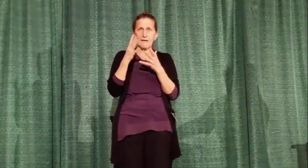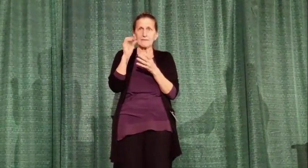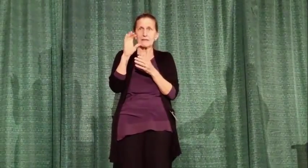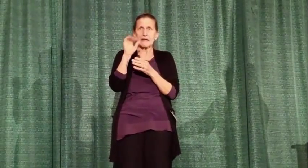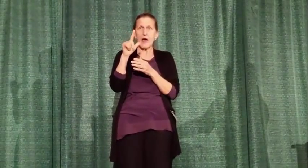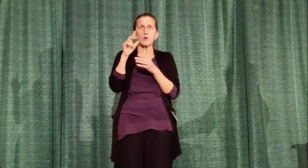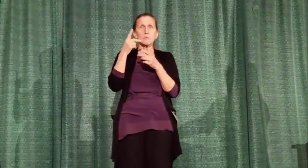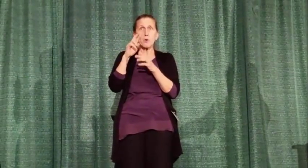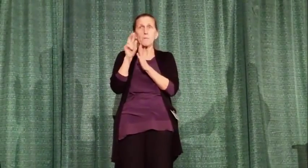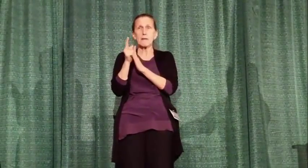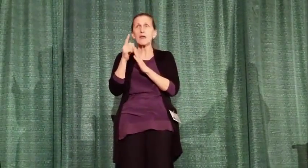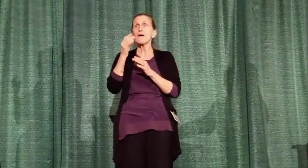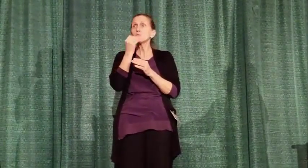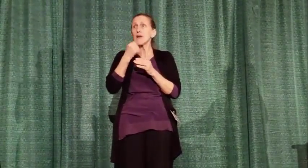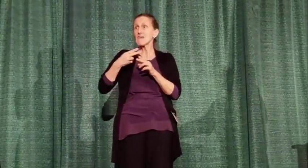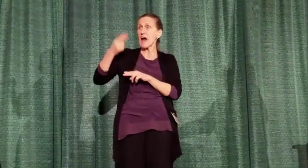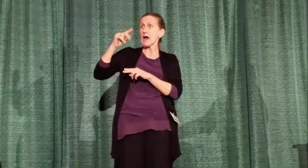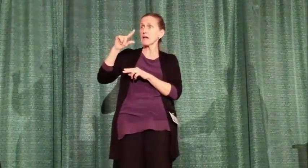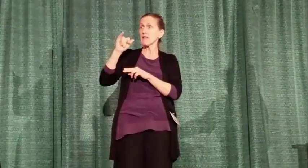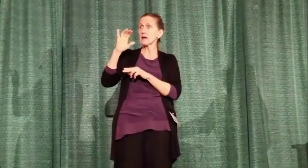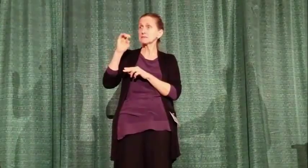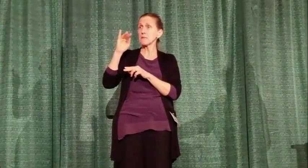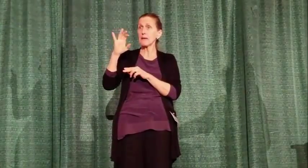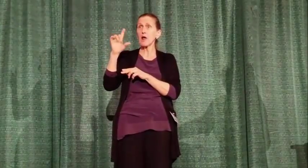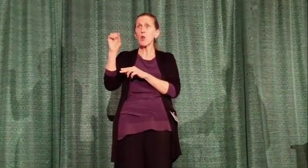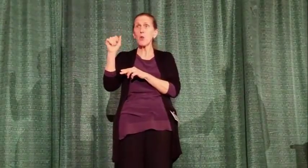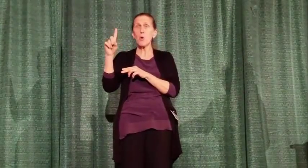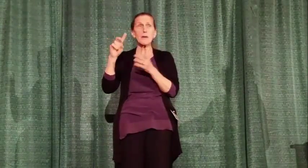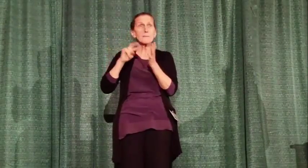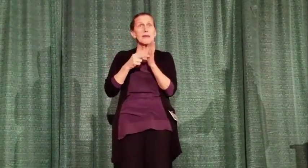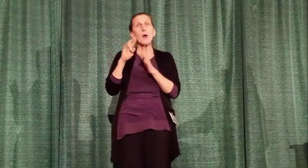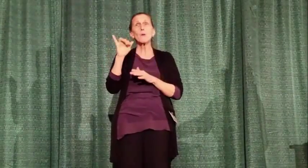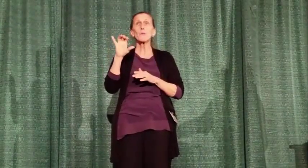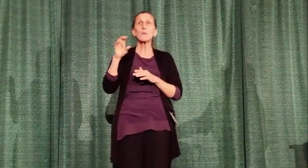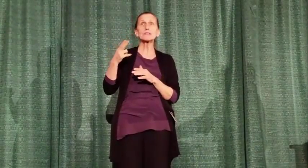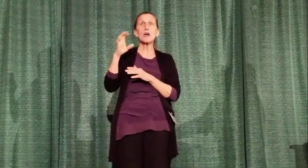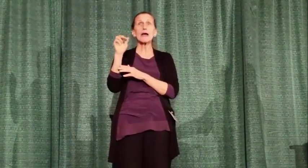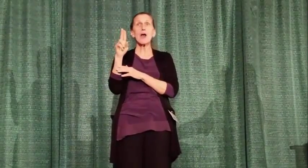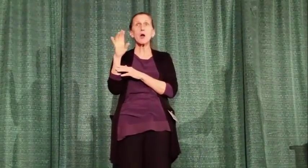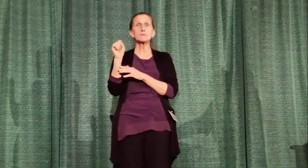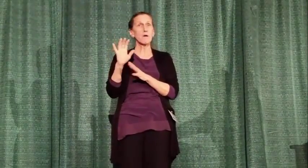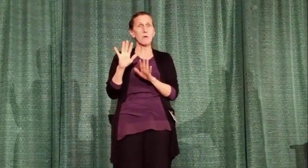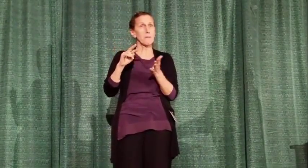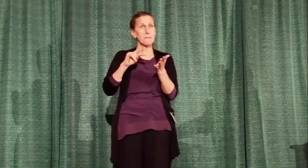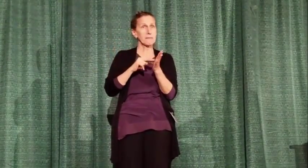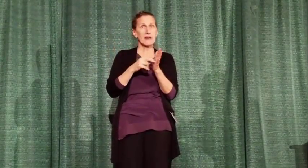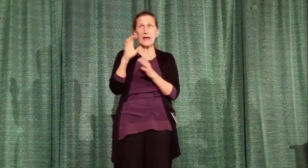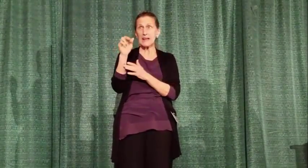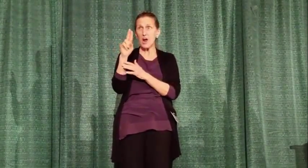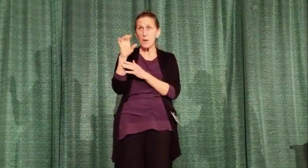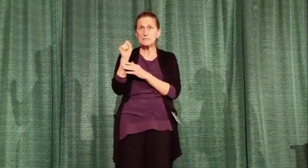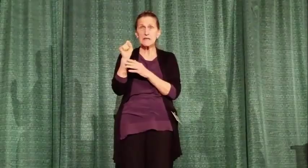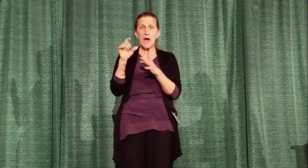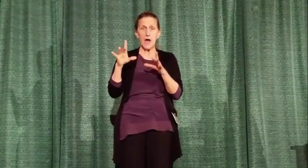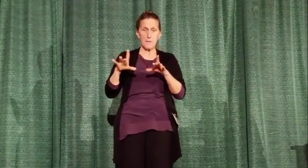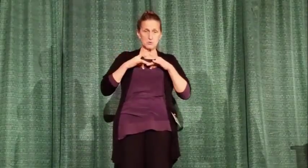that has a high glycemic load is not just, it doesn't just mean it's rich in carbohydrate, it means the carbohydrates were